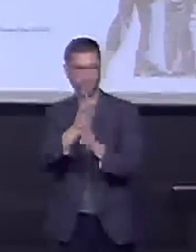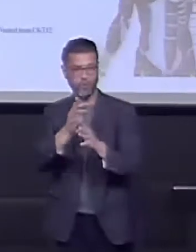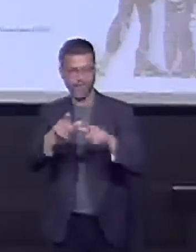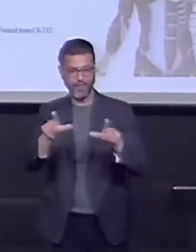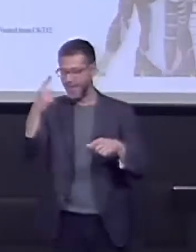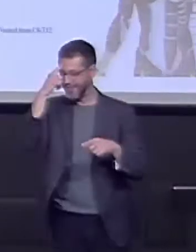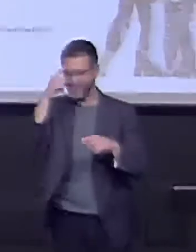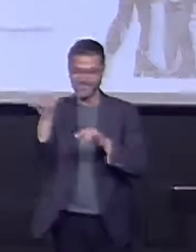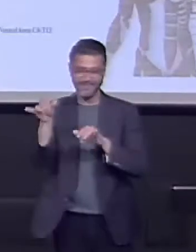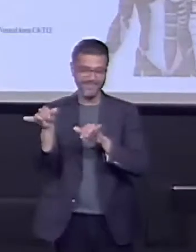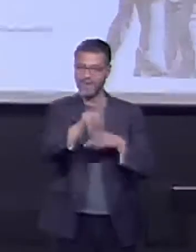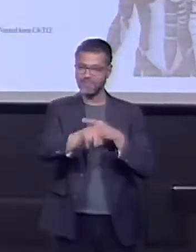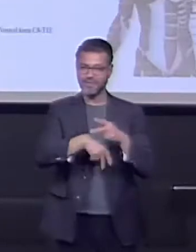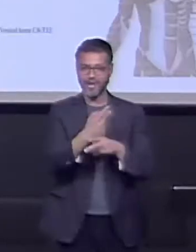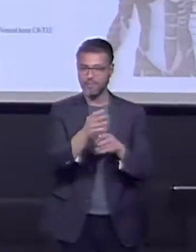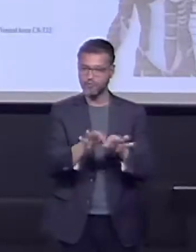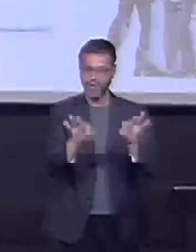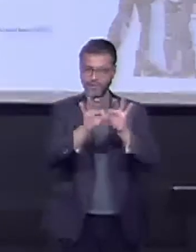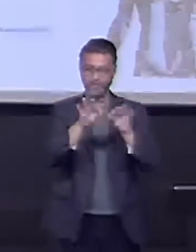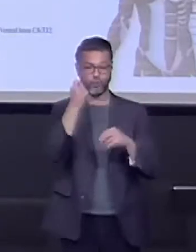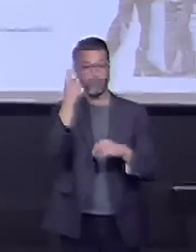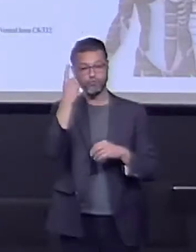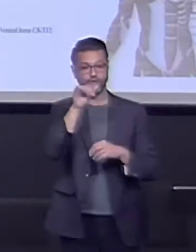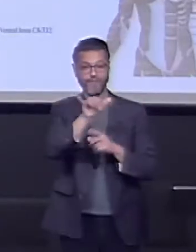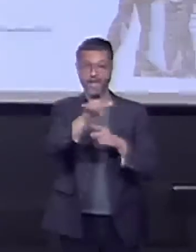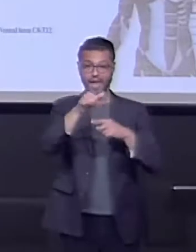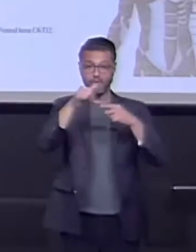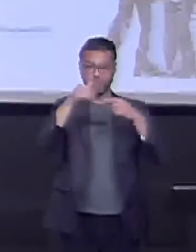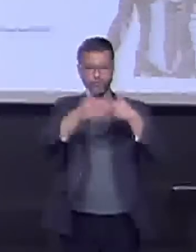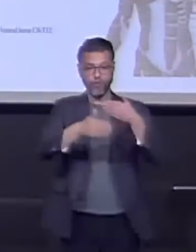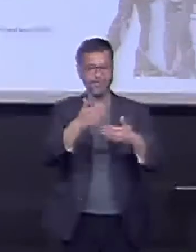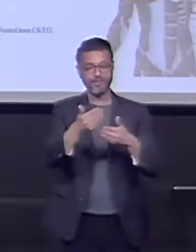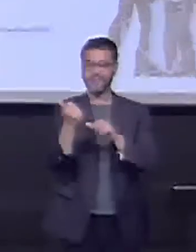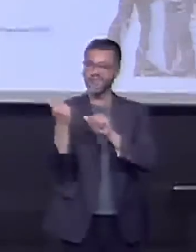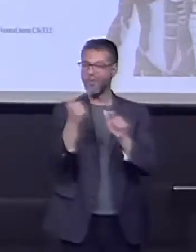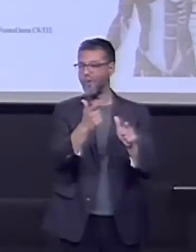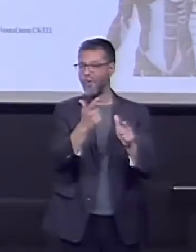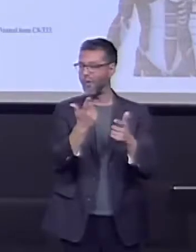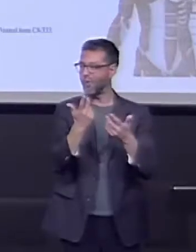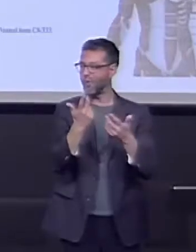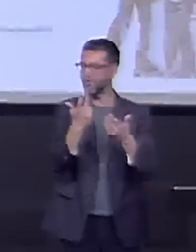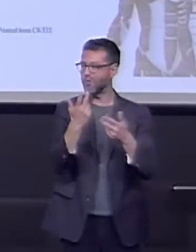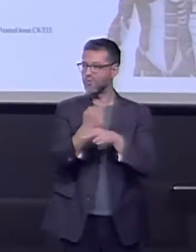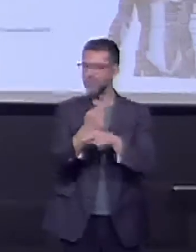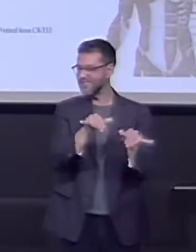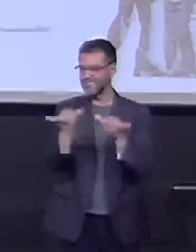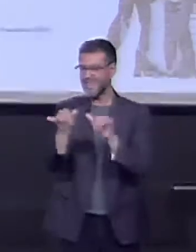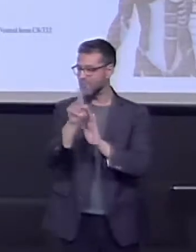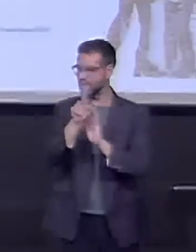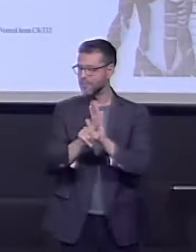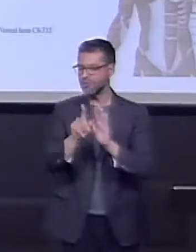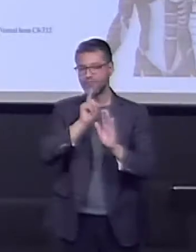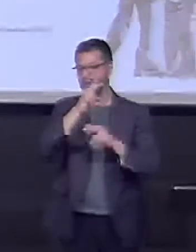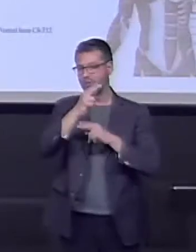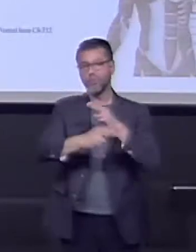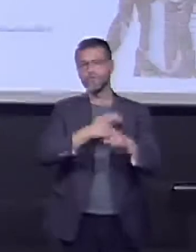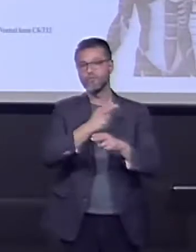sign languages to understand. They all work on that principle in a very universal